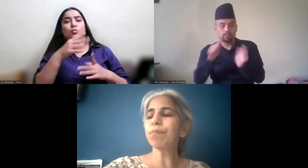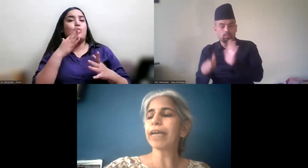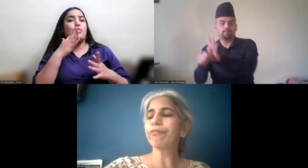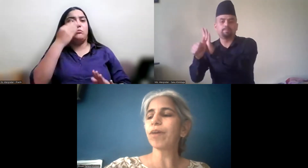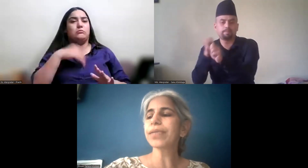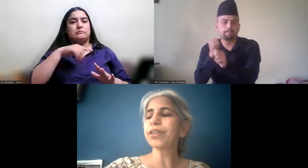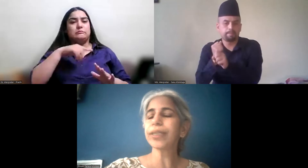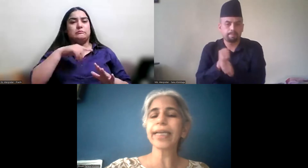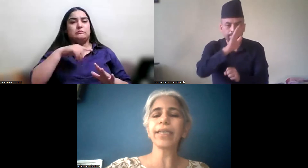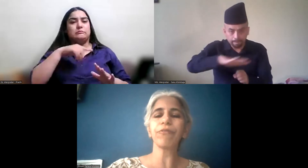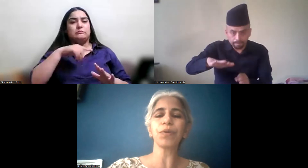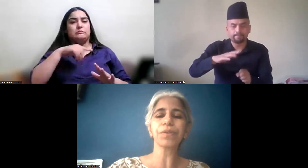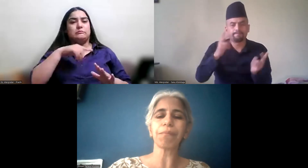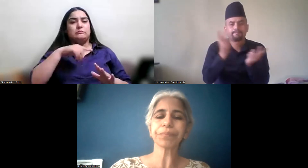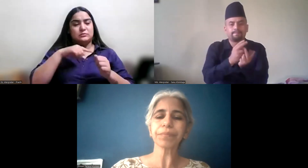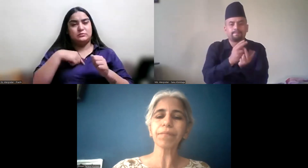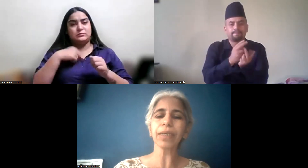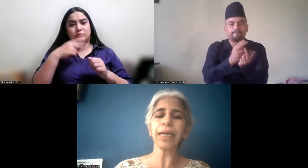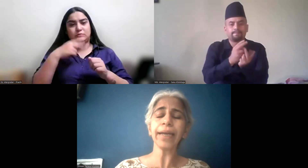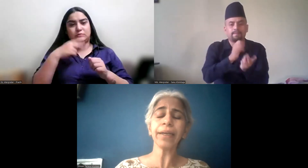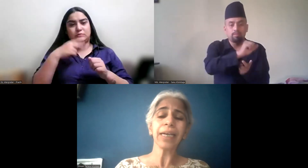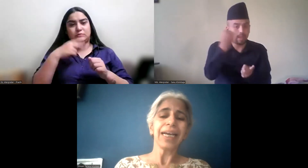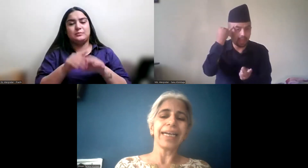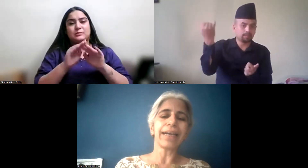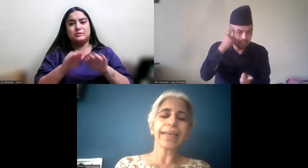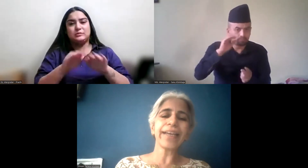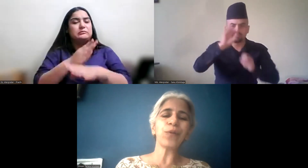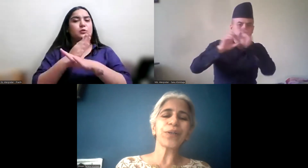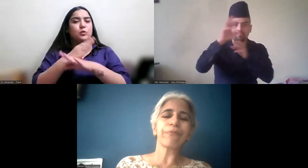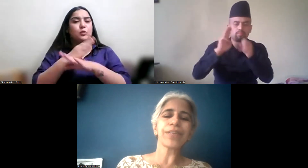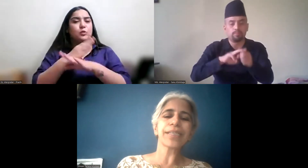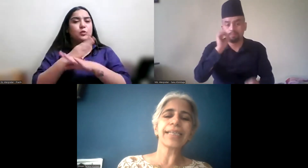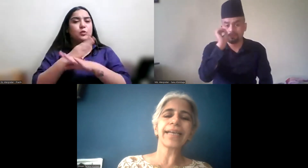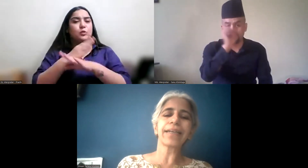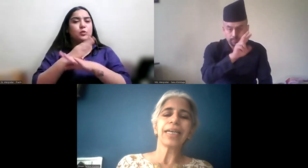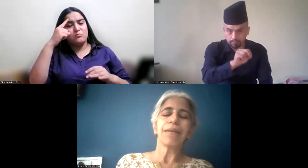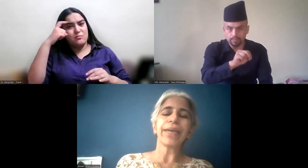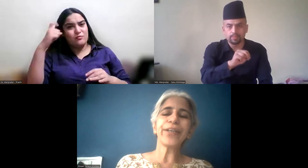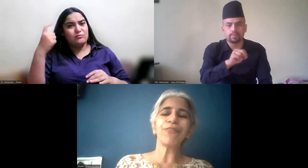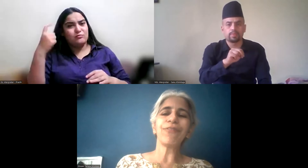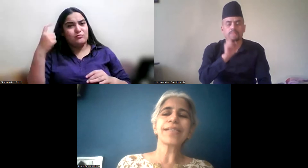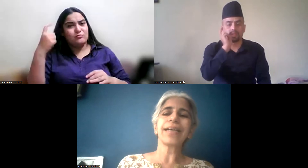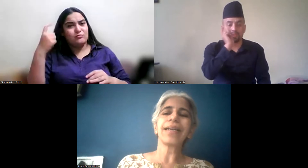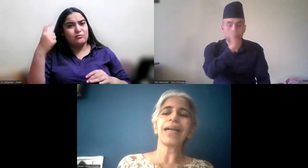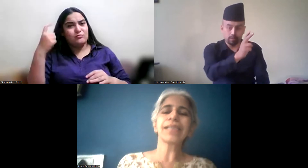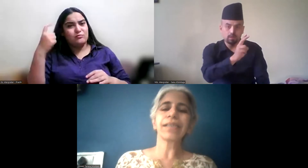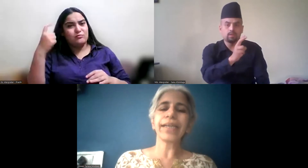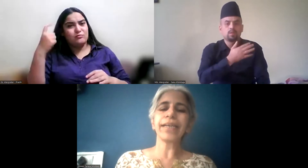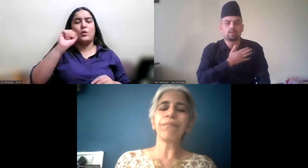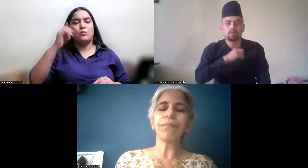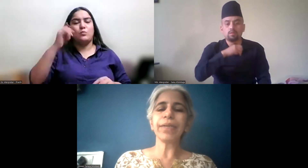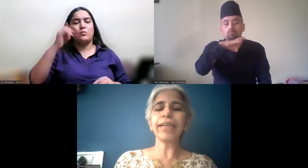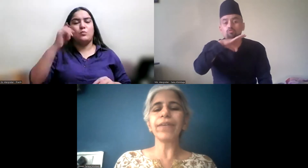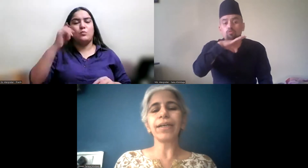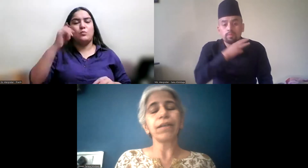to platforms and share their views. And I again want to emphasize that many of us adults